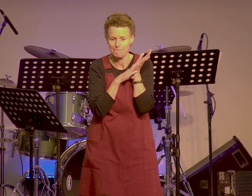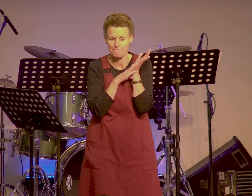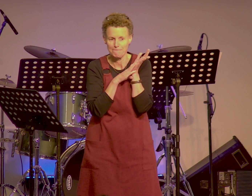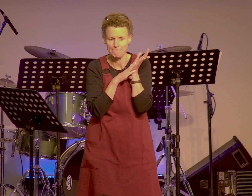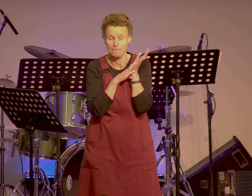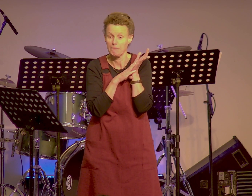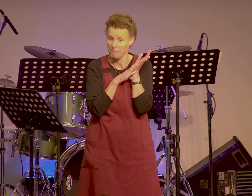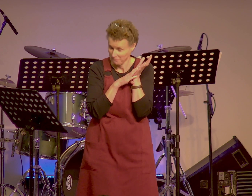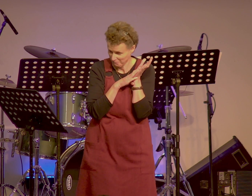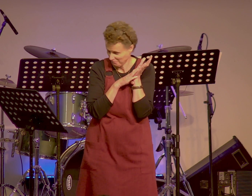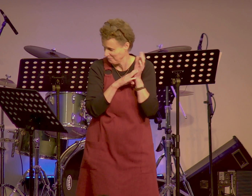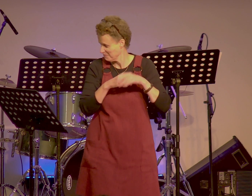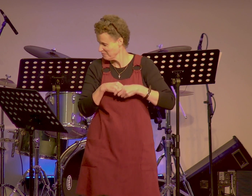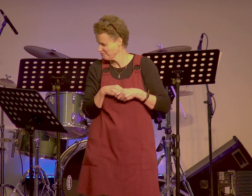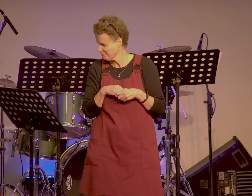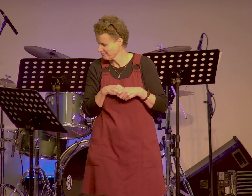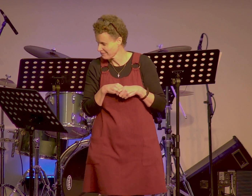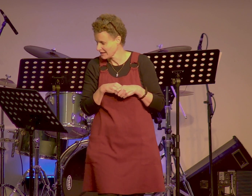magnesium.